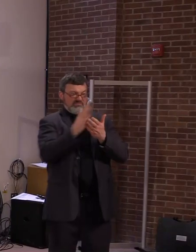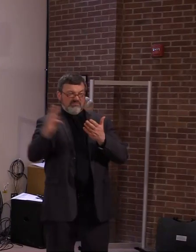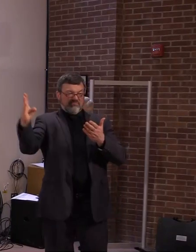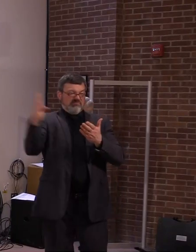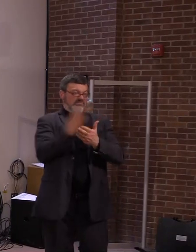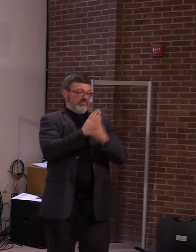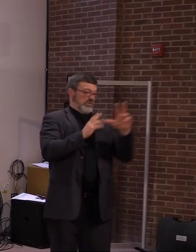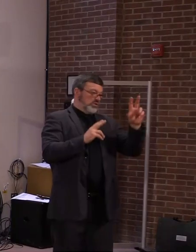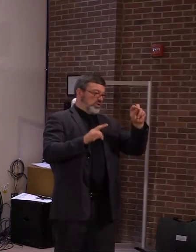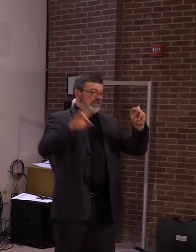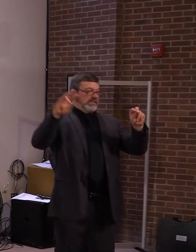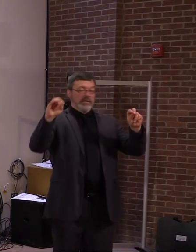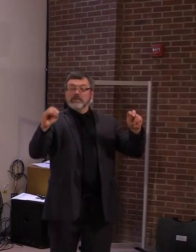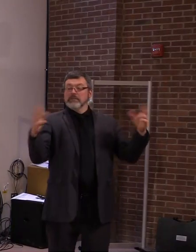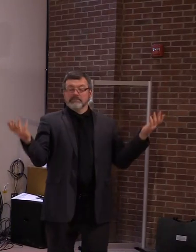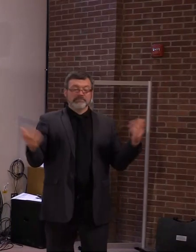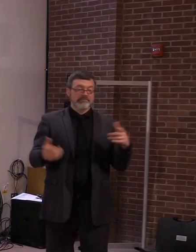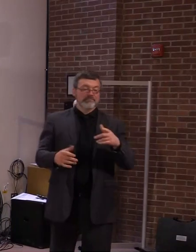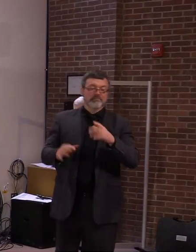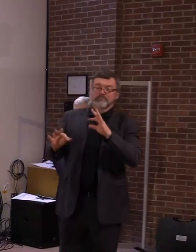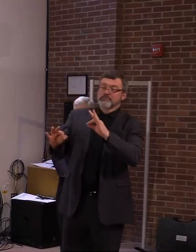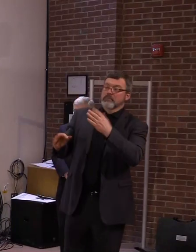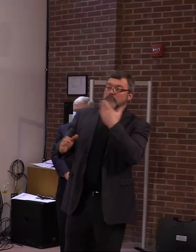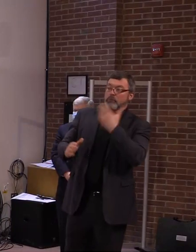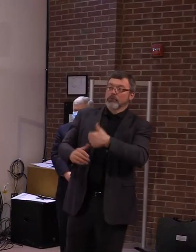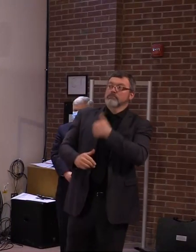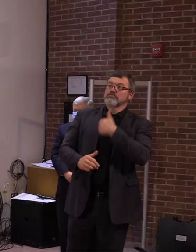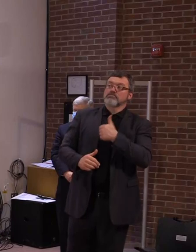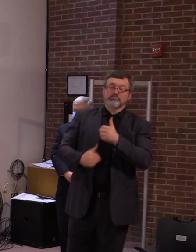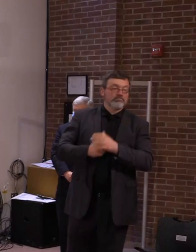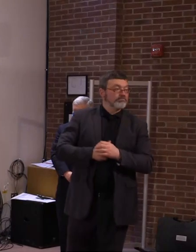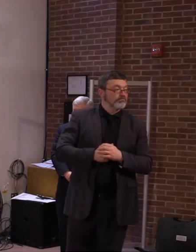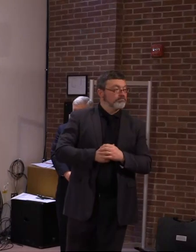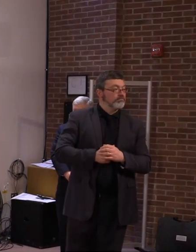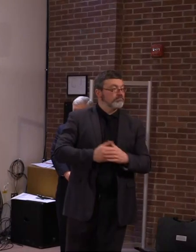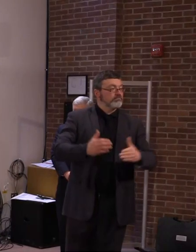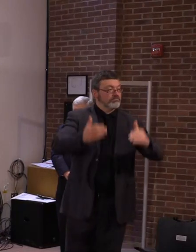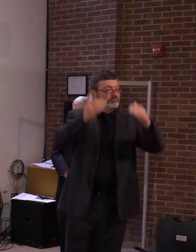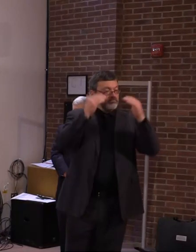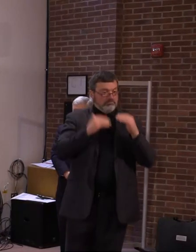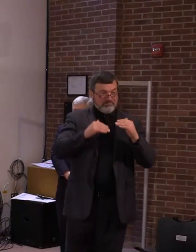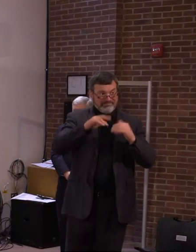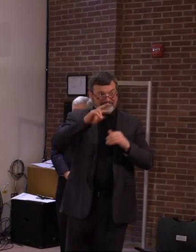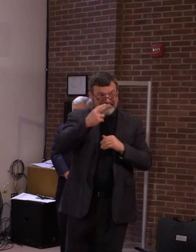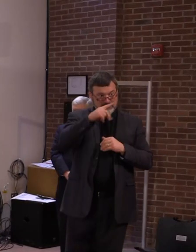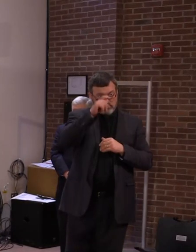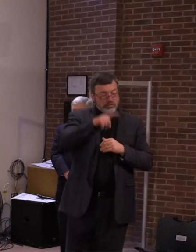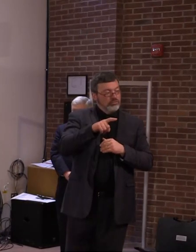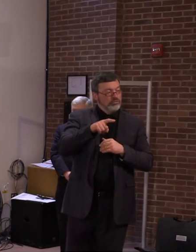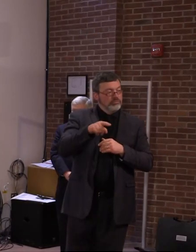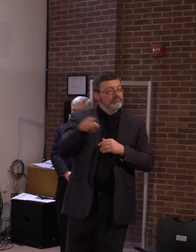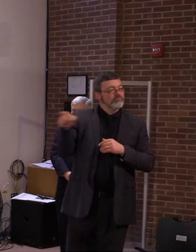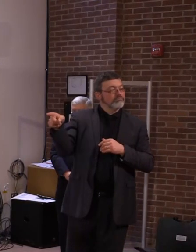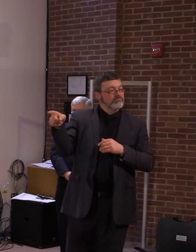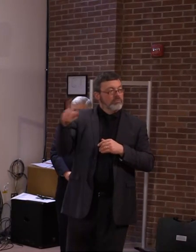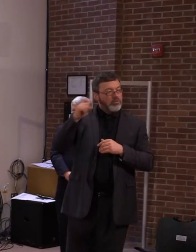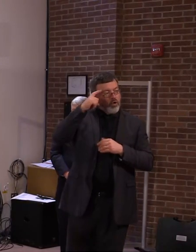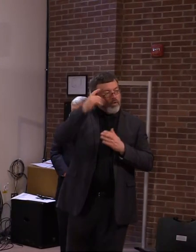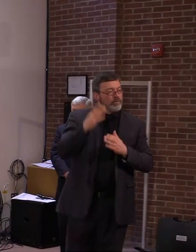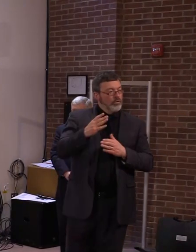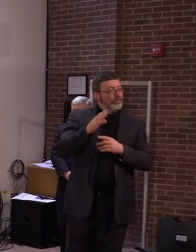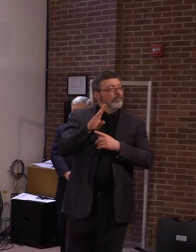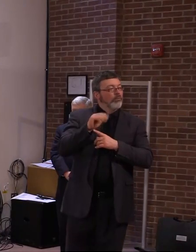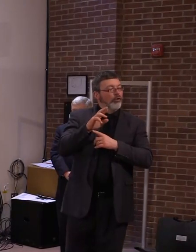Sure. Thank you. Appreciate that. Governor, you on a regular basis refer to this now